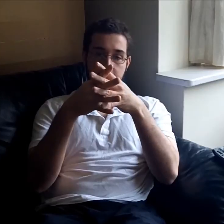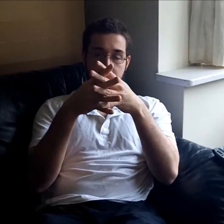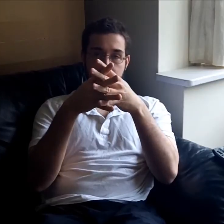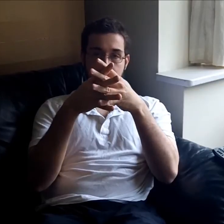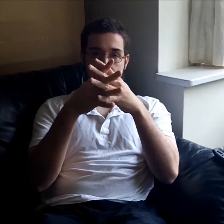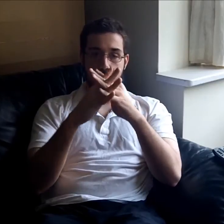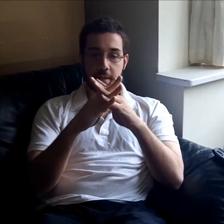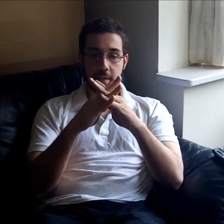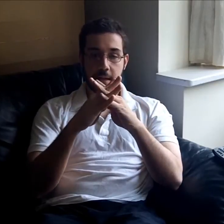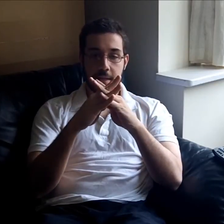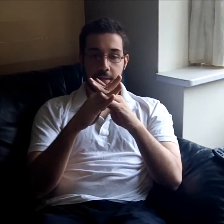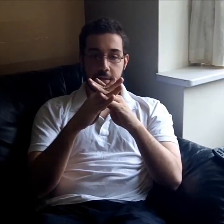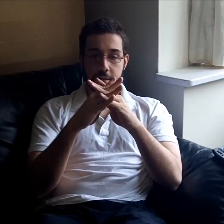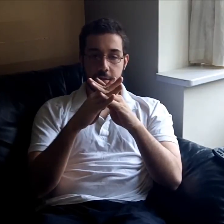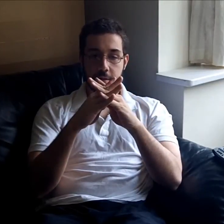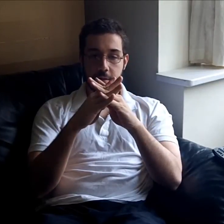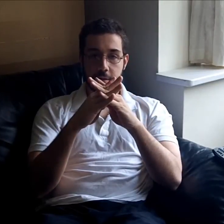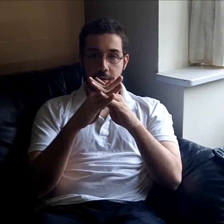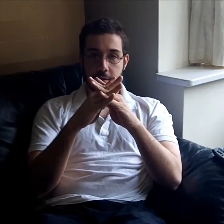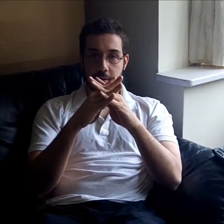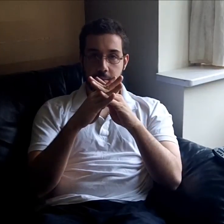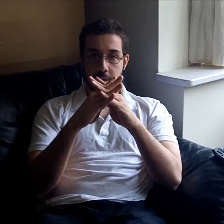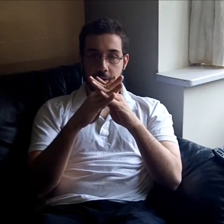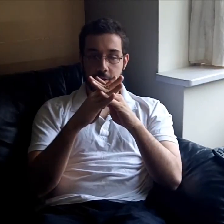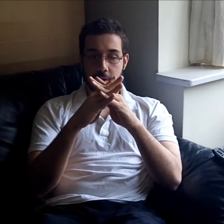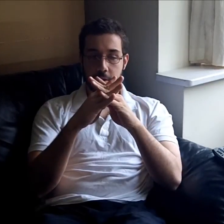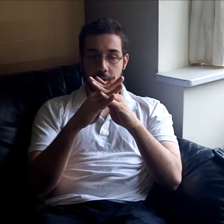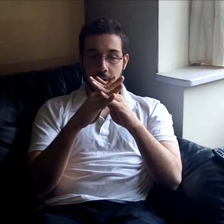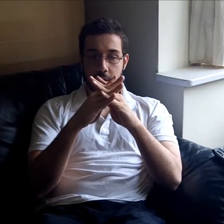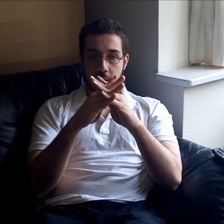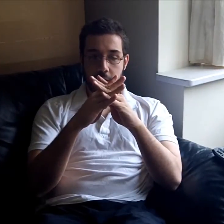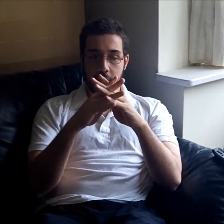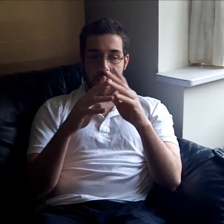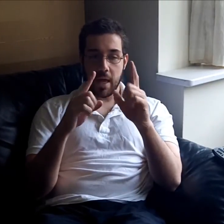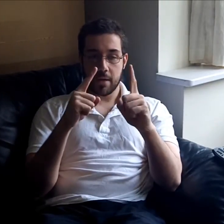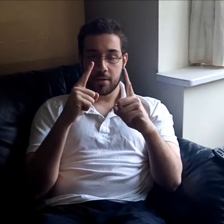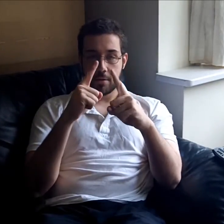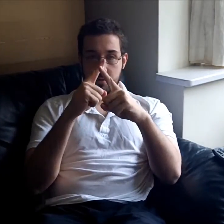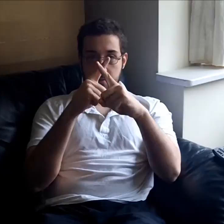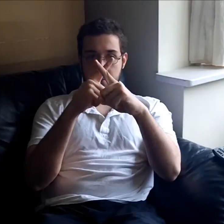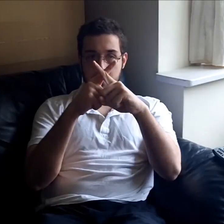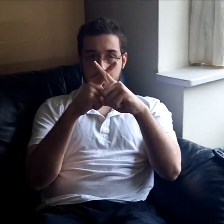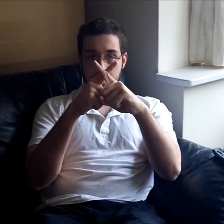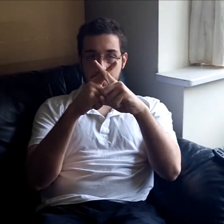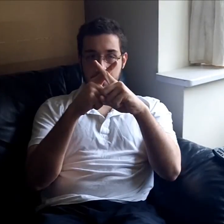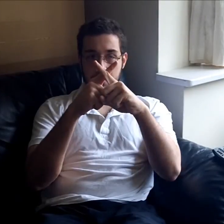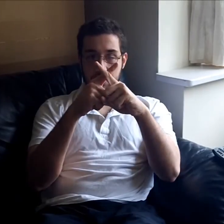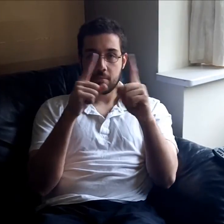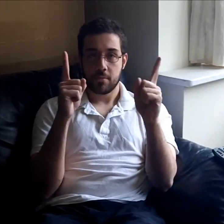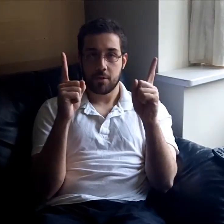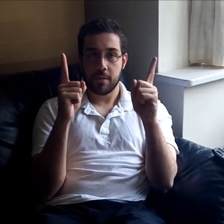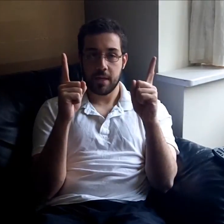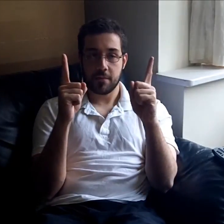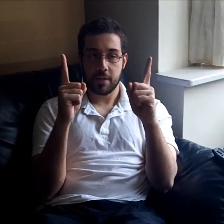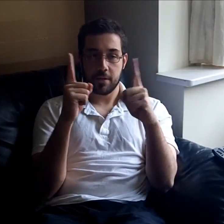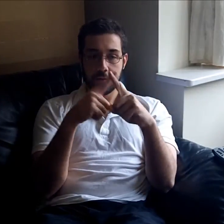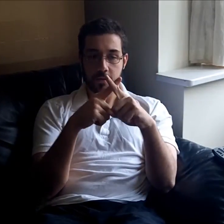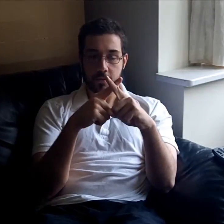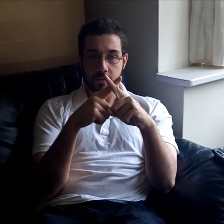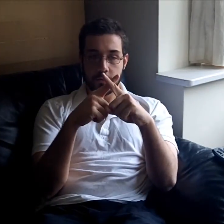So we've got a nice little laced position. X, 2 index fingers, cross